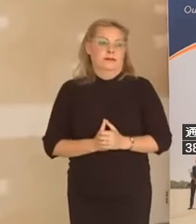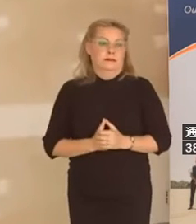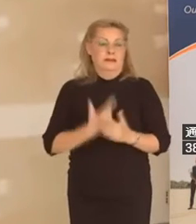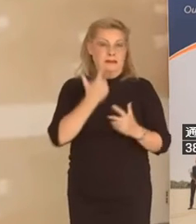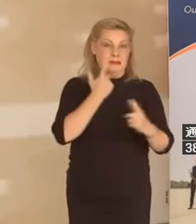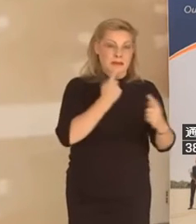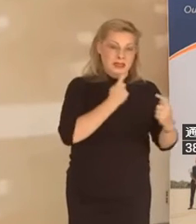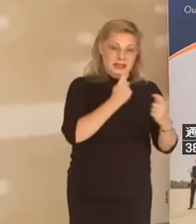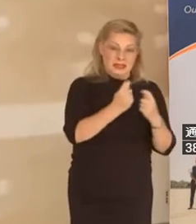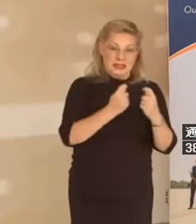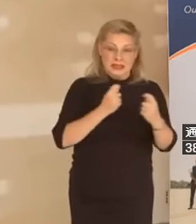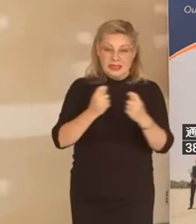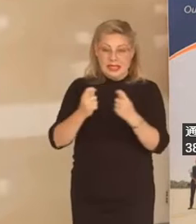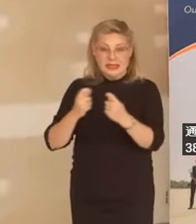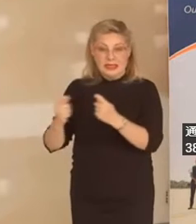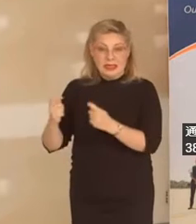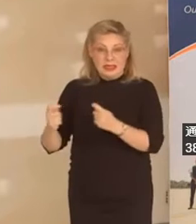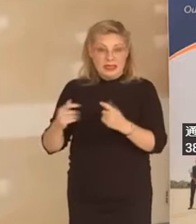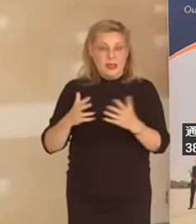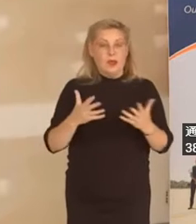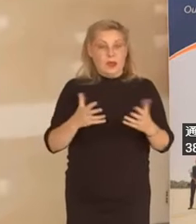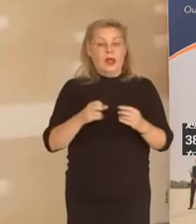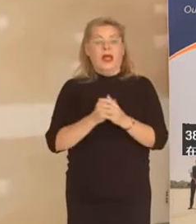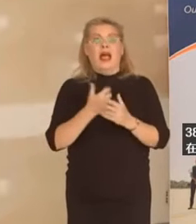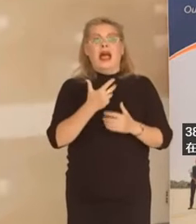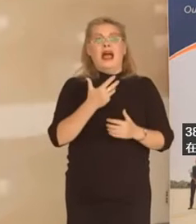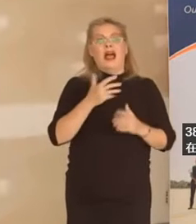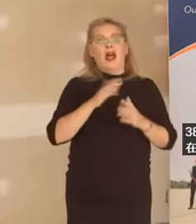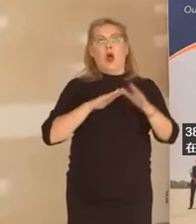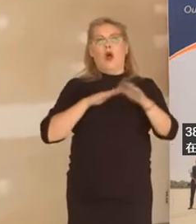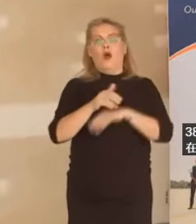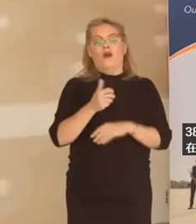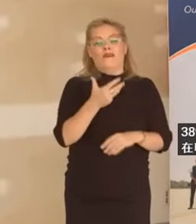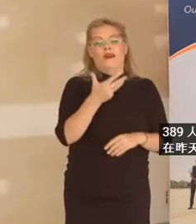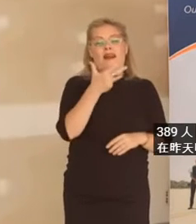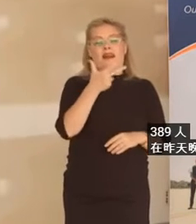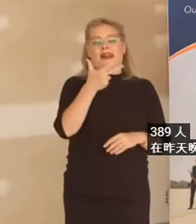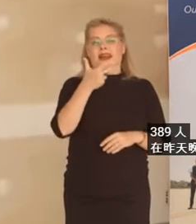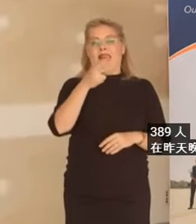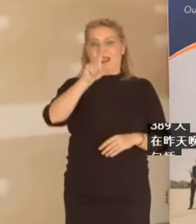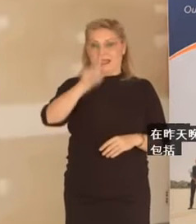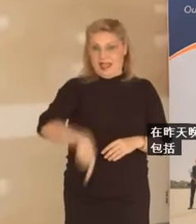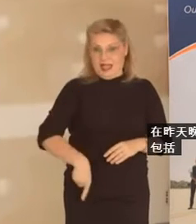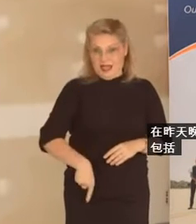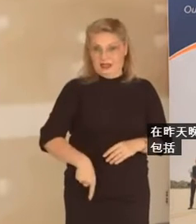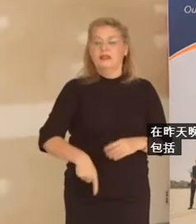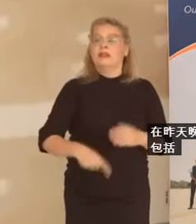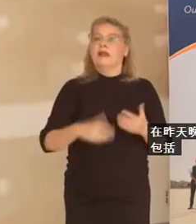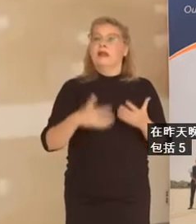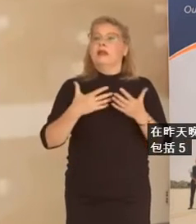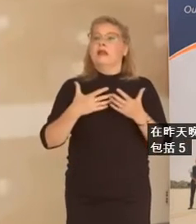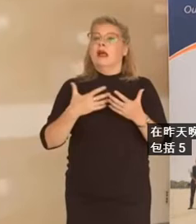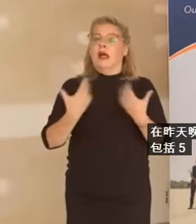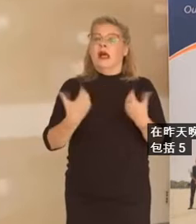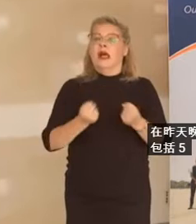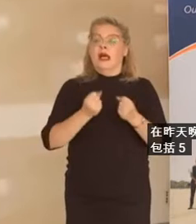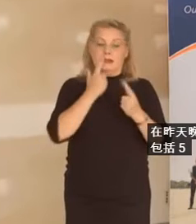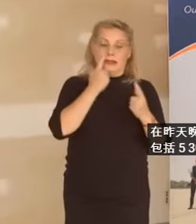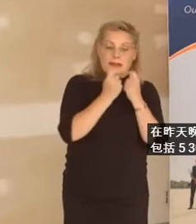8,389 people who reported positive tests in the last 24 hours to 4 p.m. yesterday,